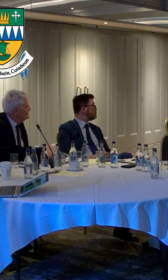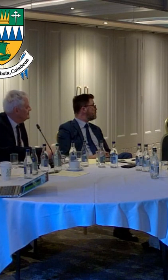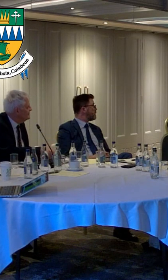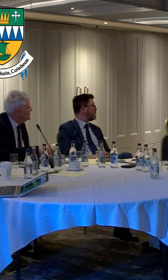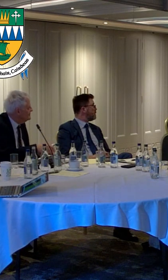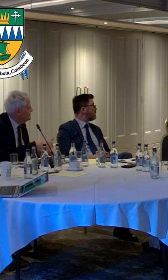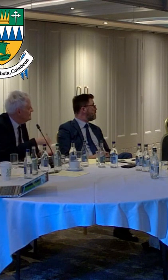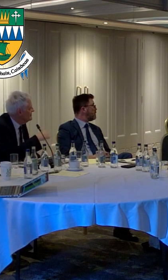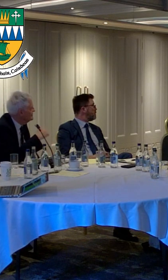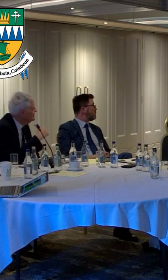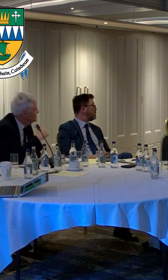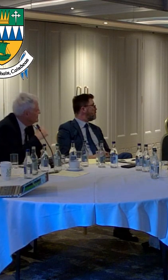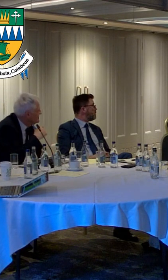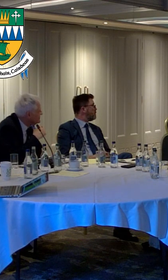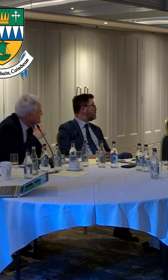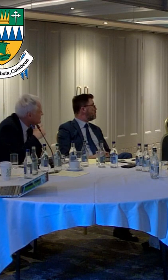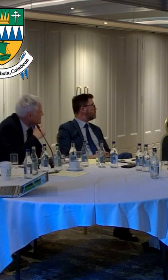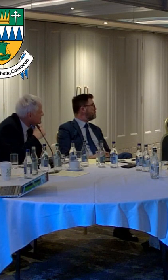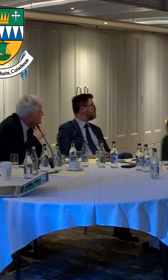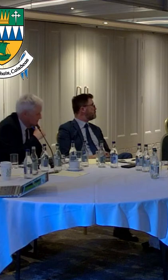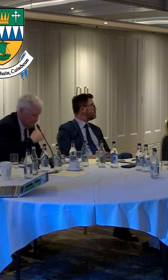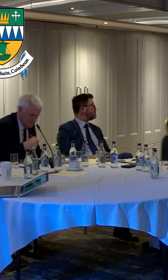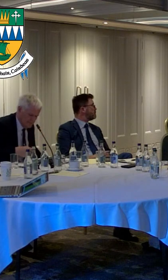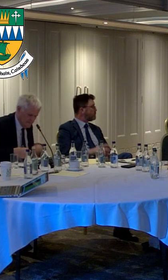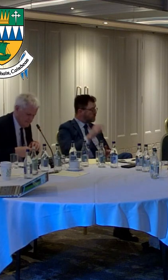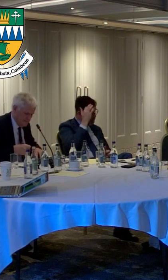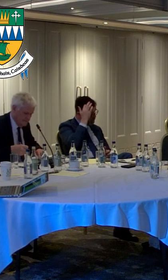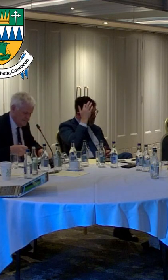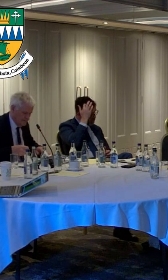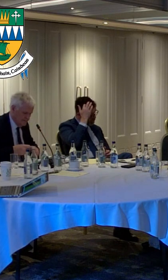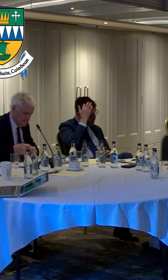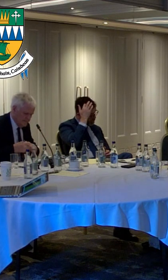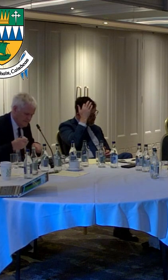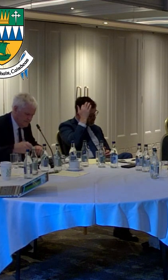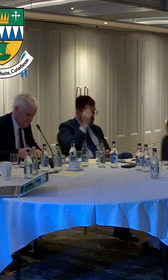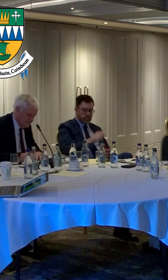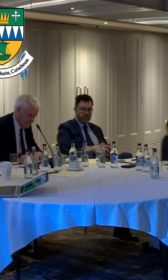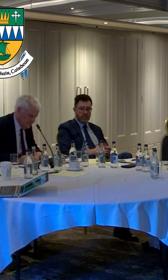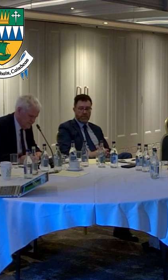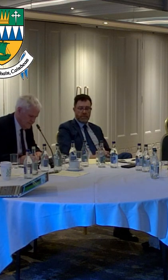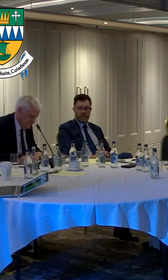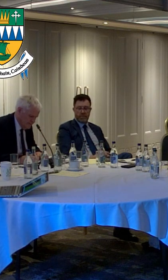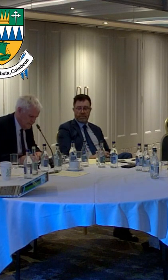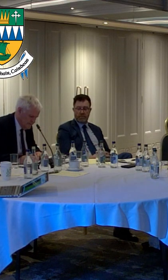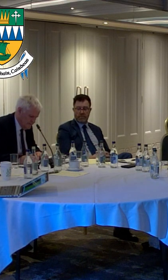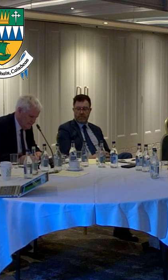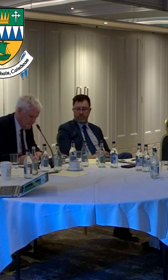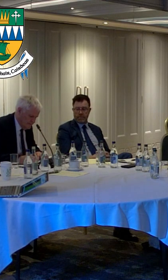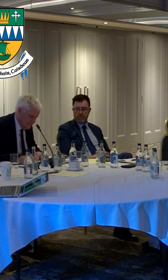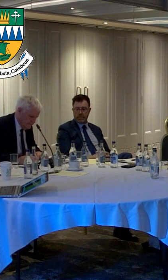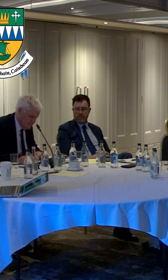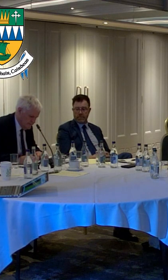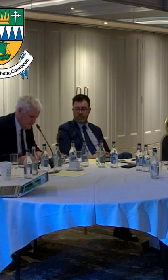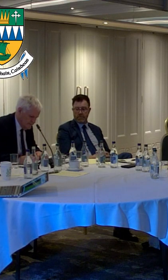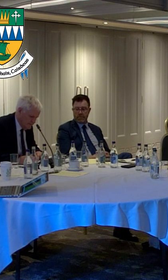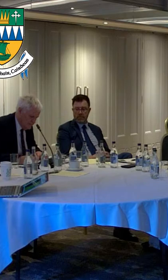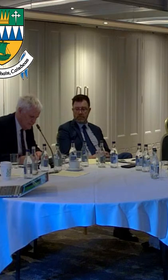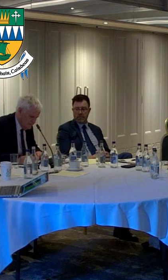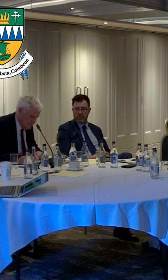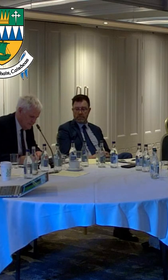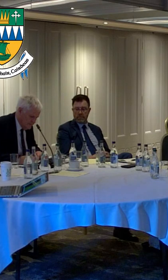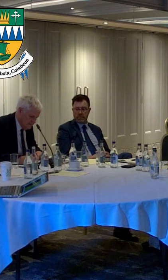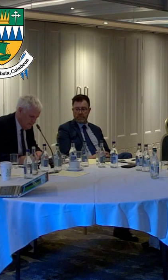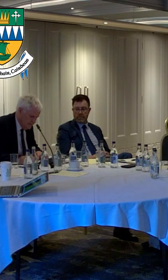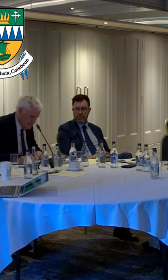That's on. Okay. Cleo Murphy from the Green Party, candidate for the Kenmare MD. So I have a few questions